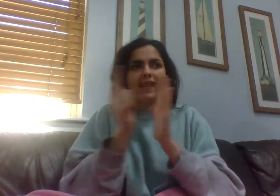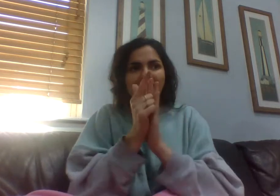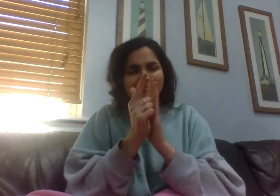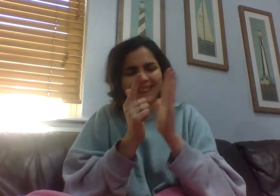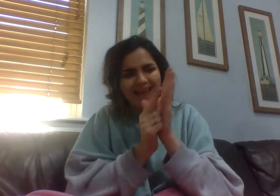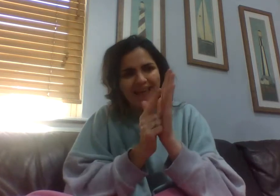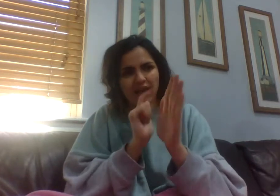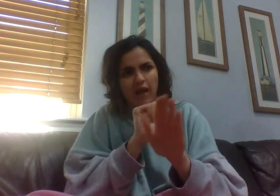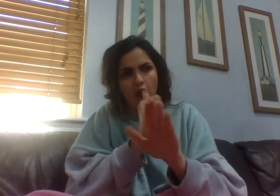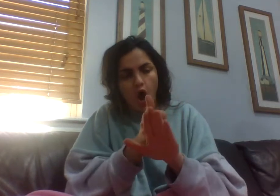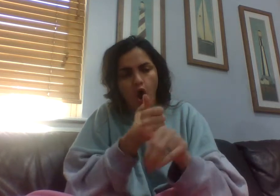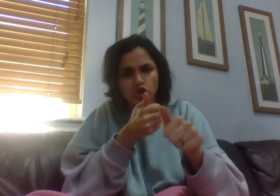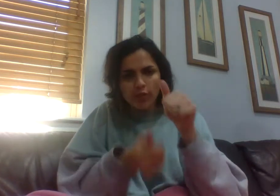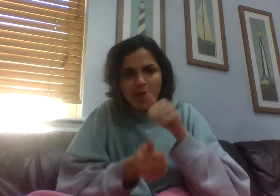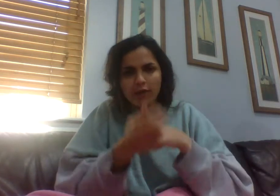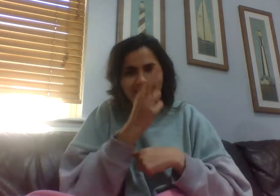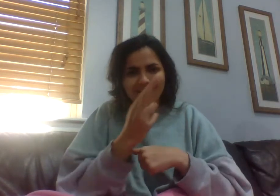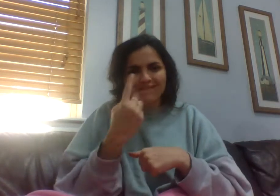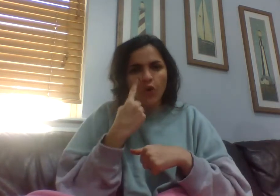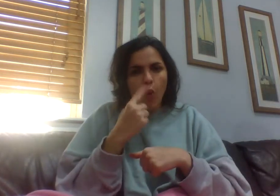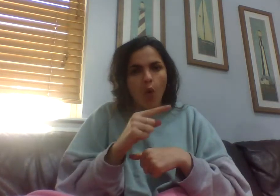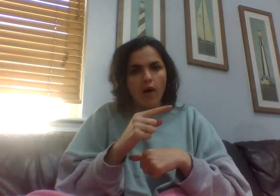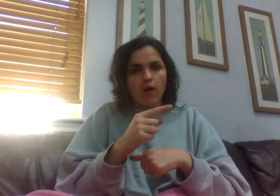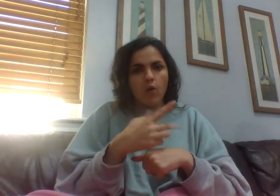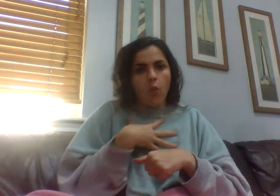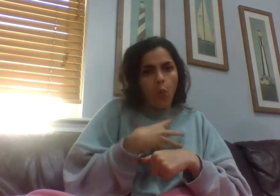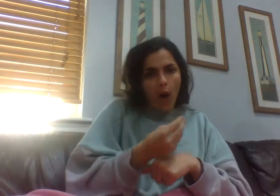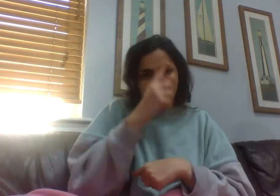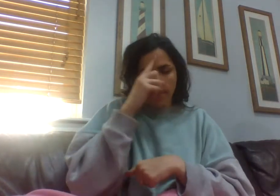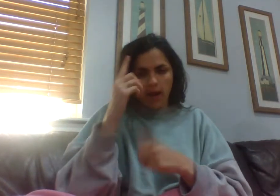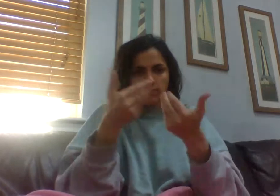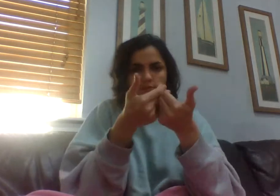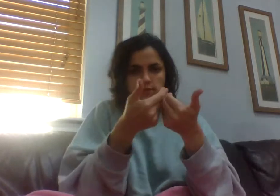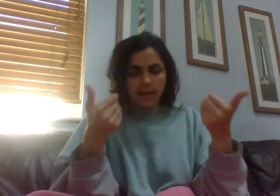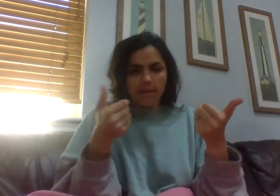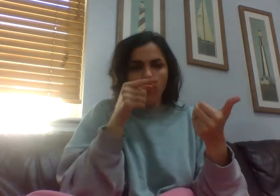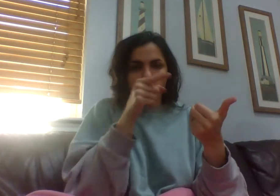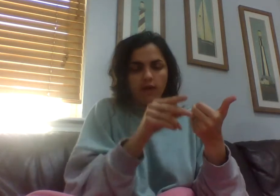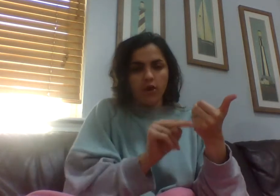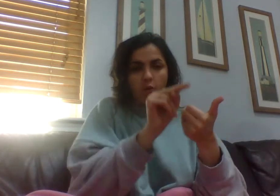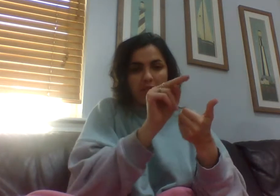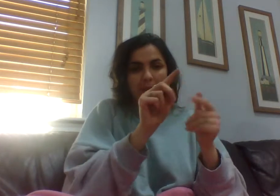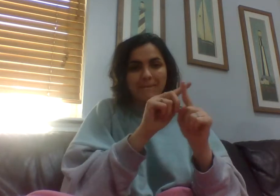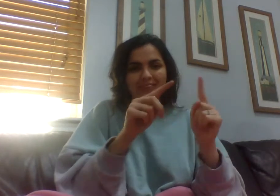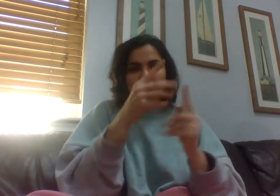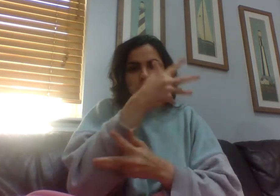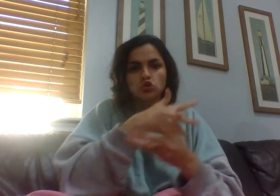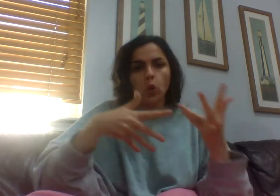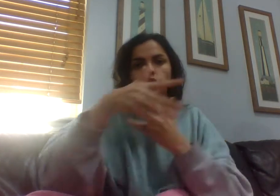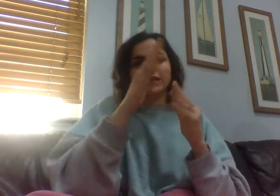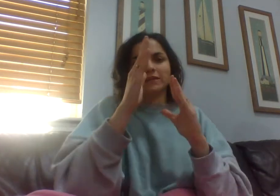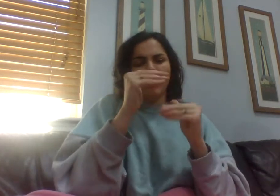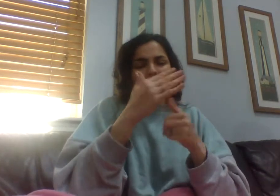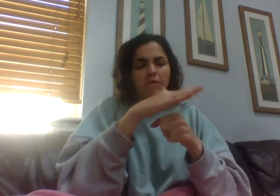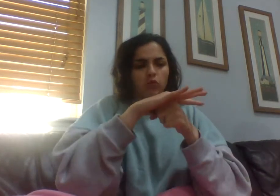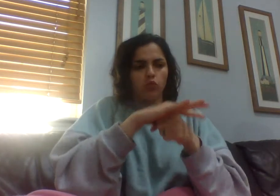underlying reason for the races to be segregated in the North, but that social code, that pressure from